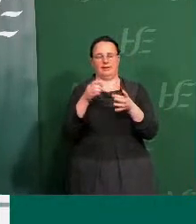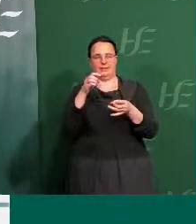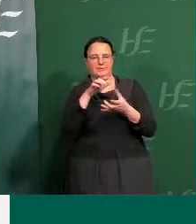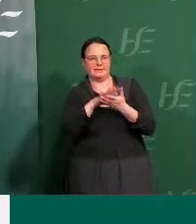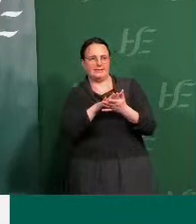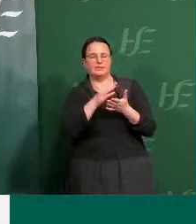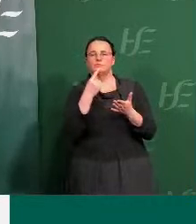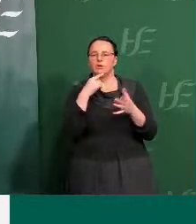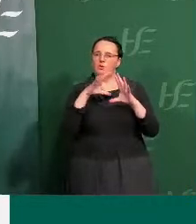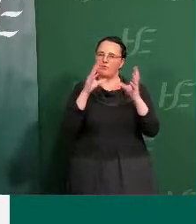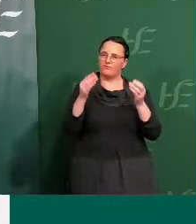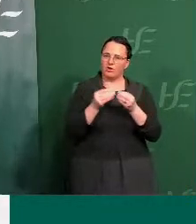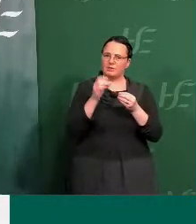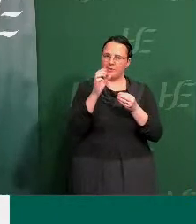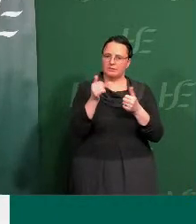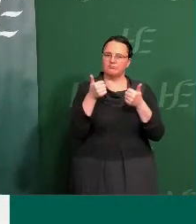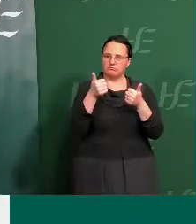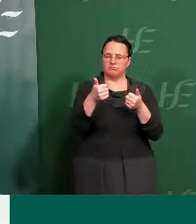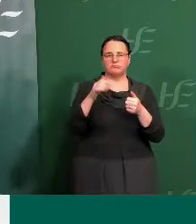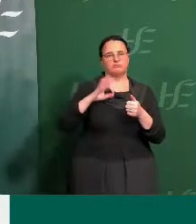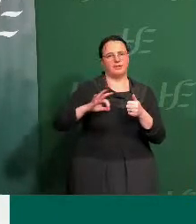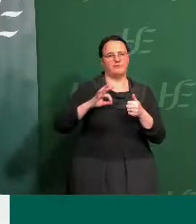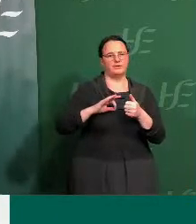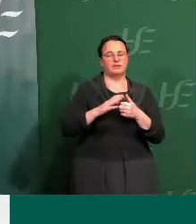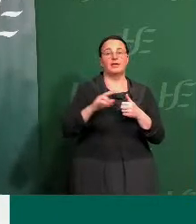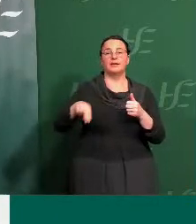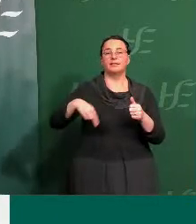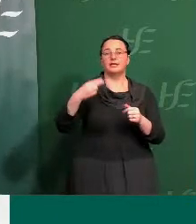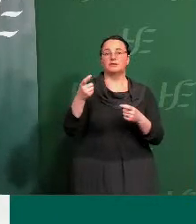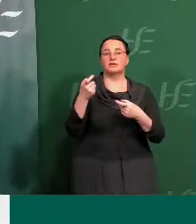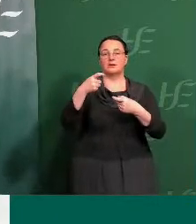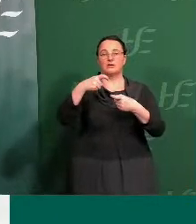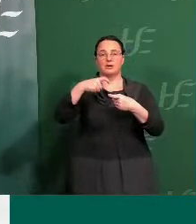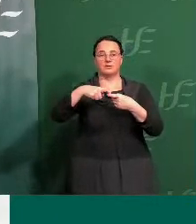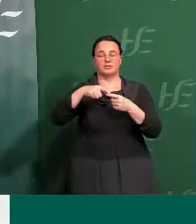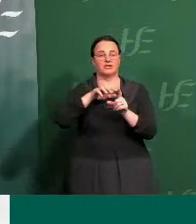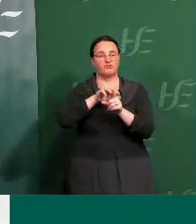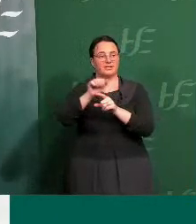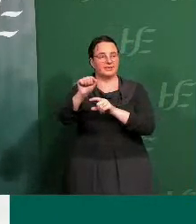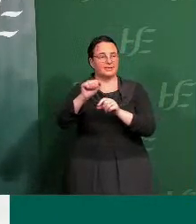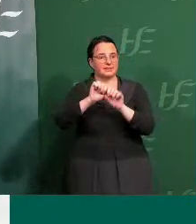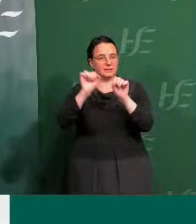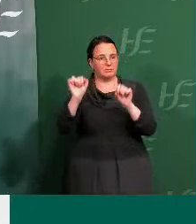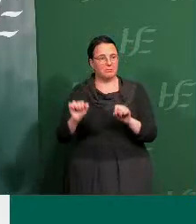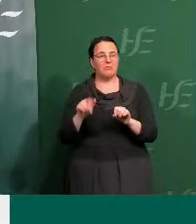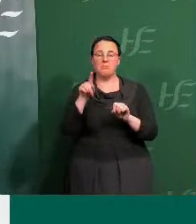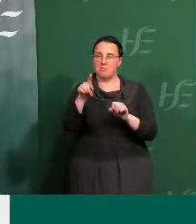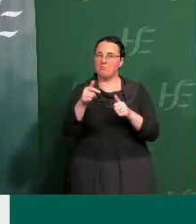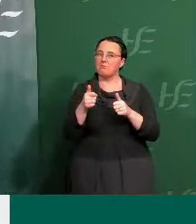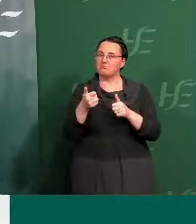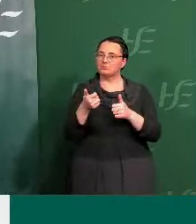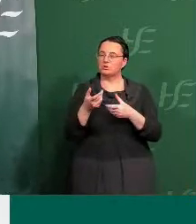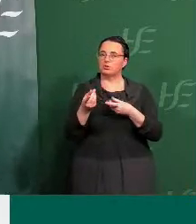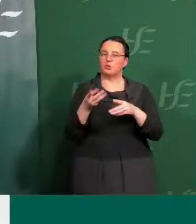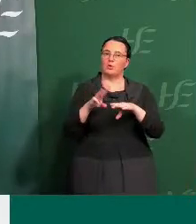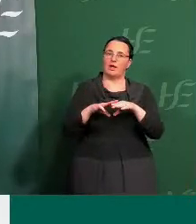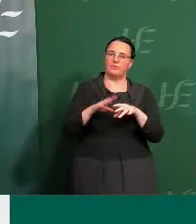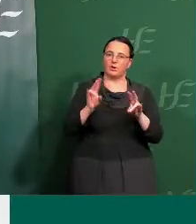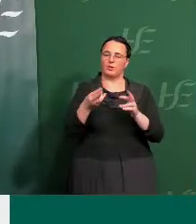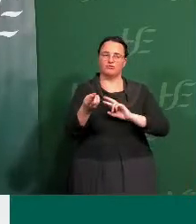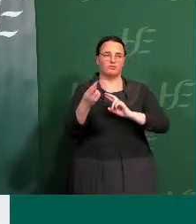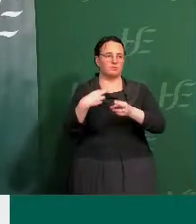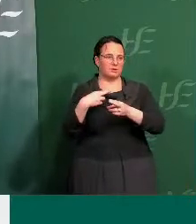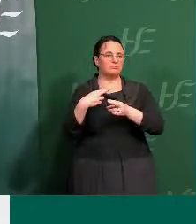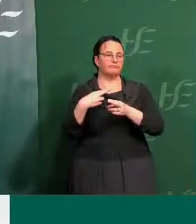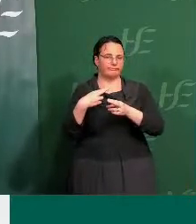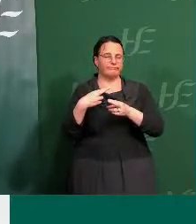that capacity having a benefit. So our contact tracing system is still performing very well in terms of the turnaround, the median turnaround times for